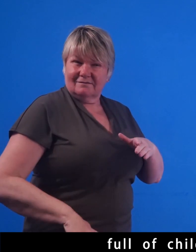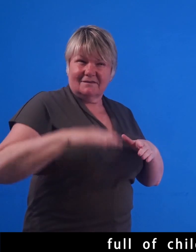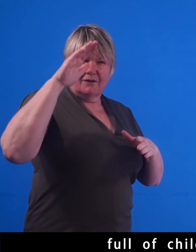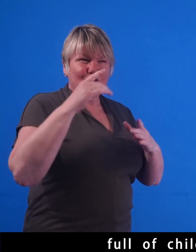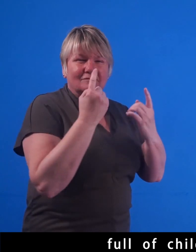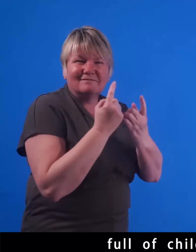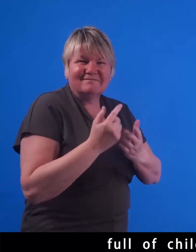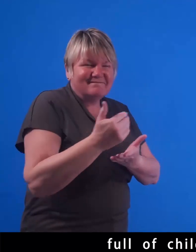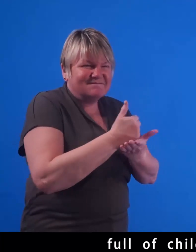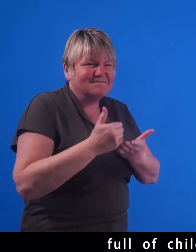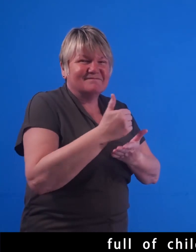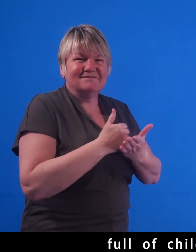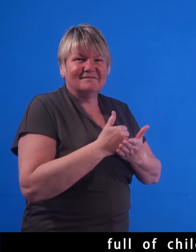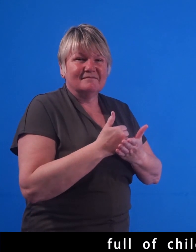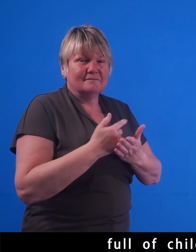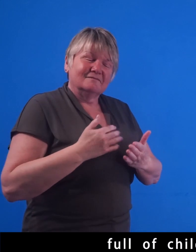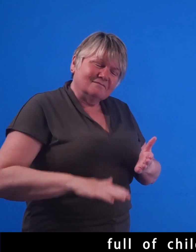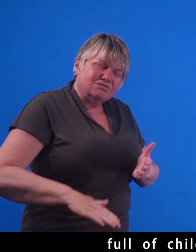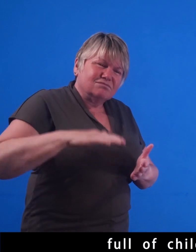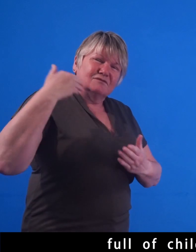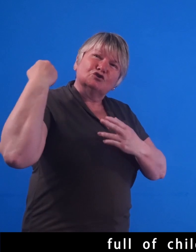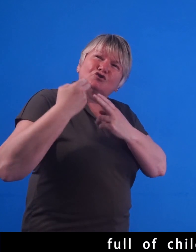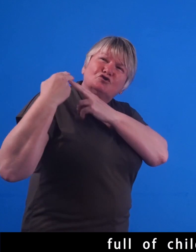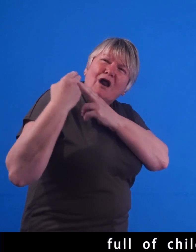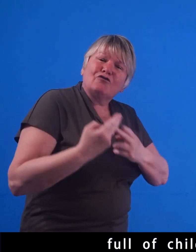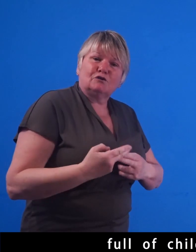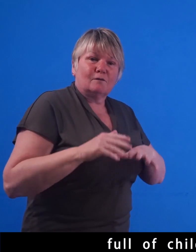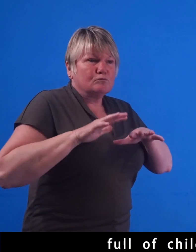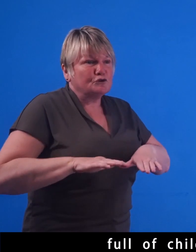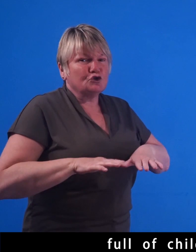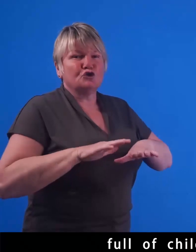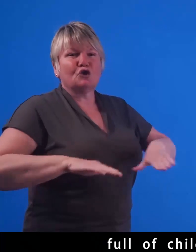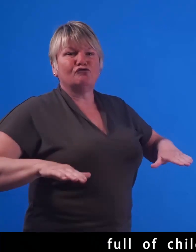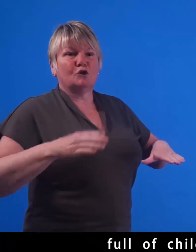childhood treasures used by generations of British children.